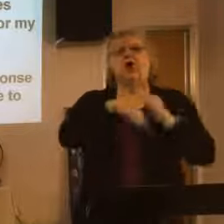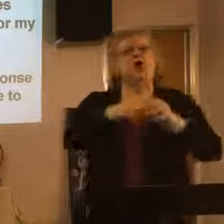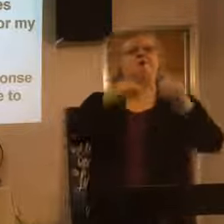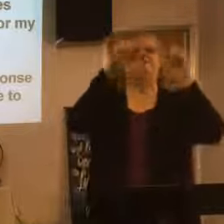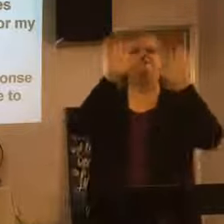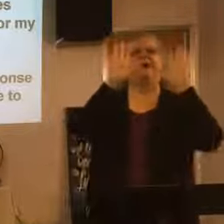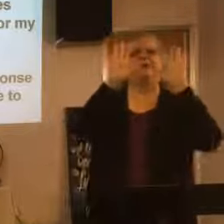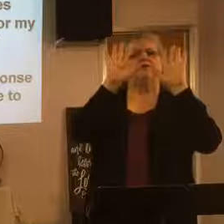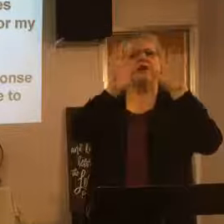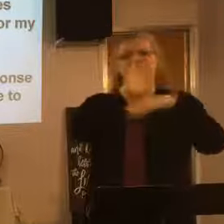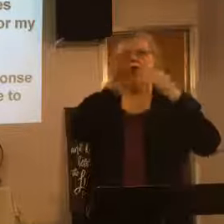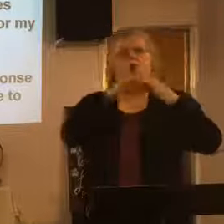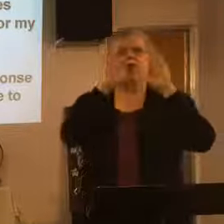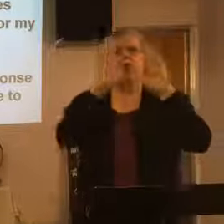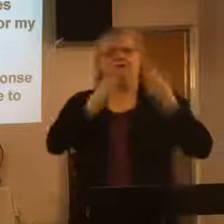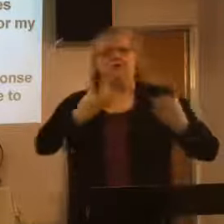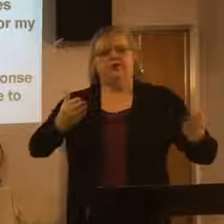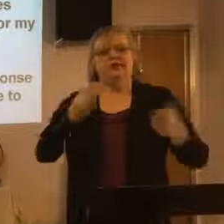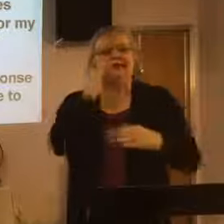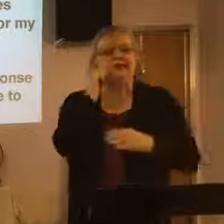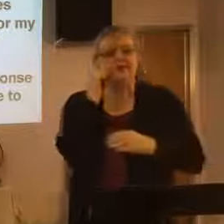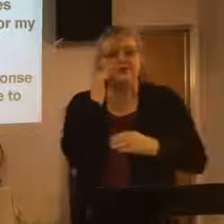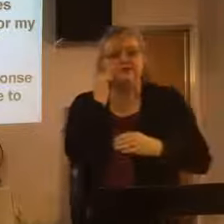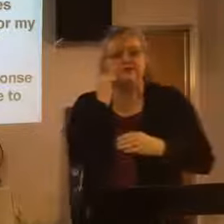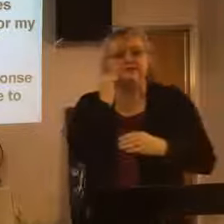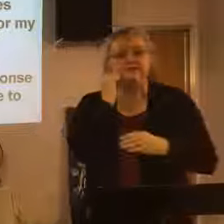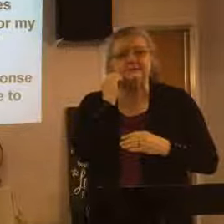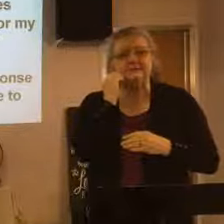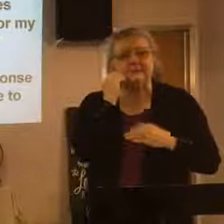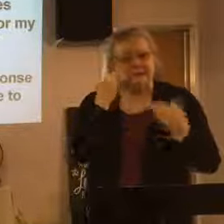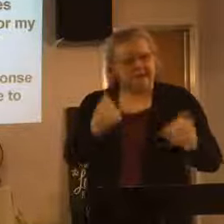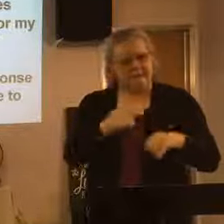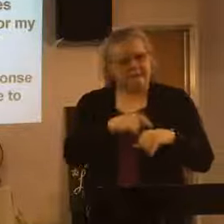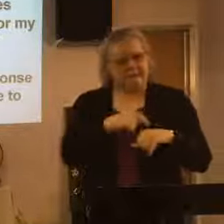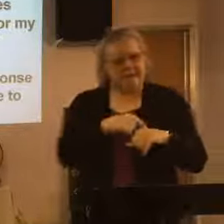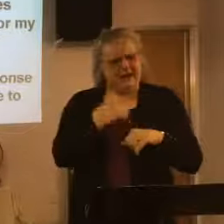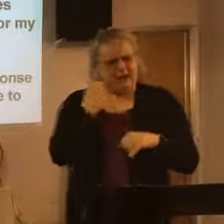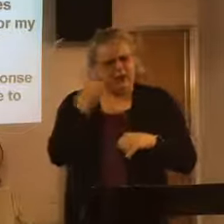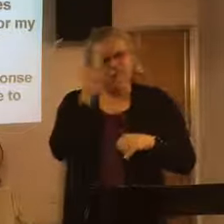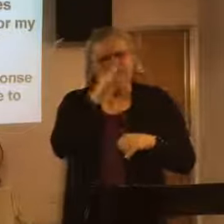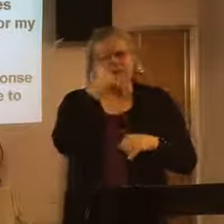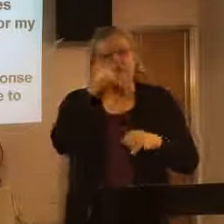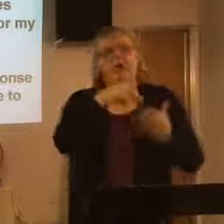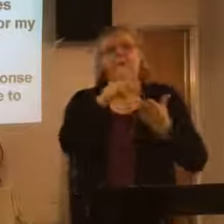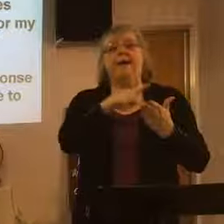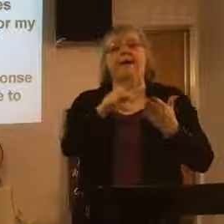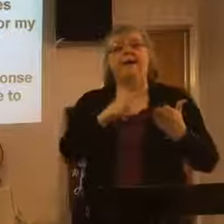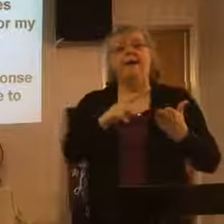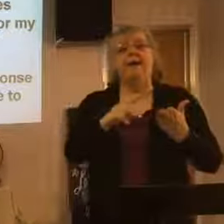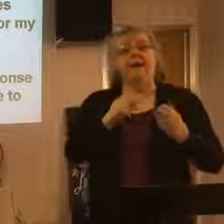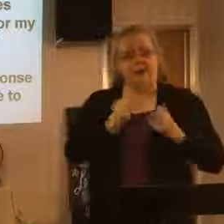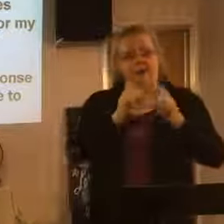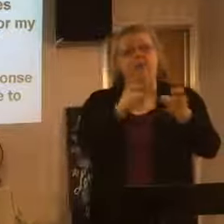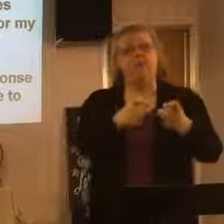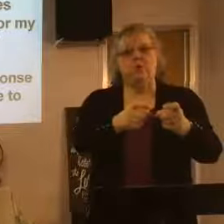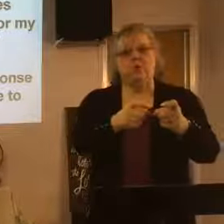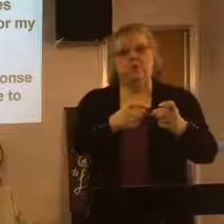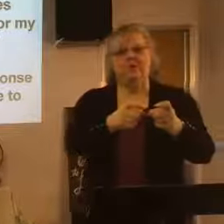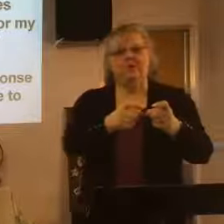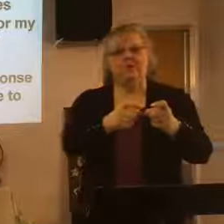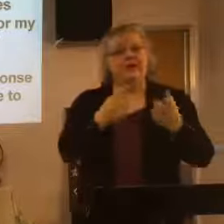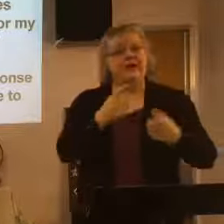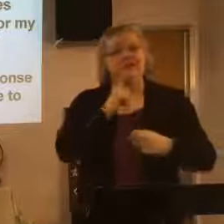sacrifices, and yet all the wonderful things they experience, it's coming to a time where they're looking for their payday, their rewards.